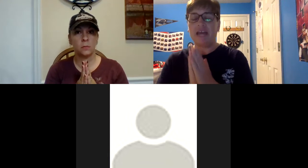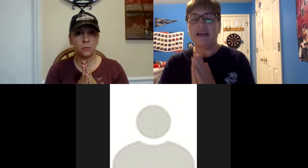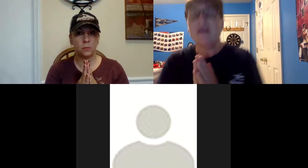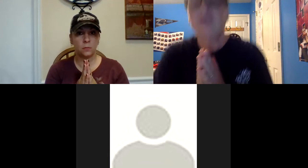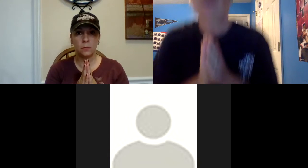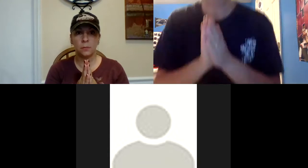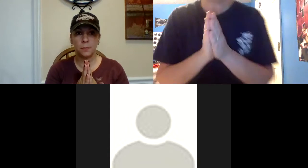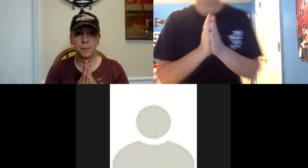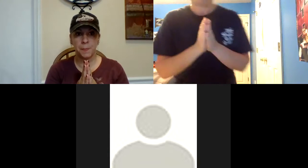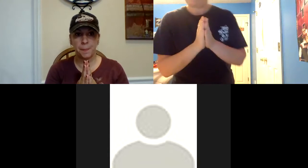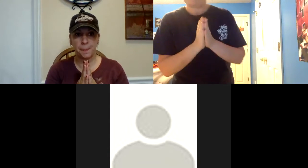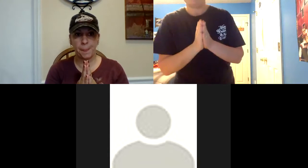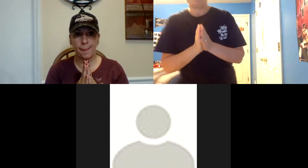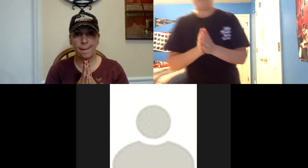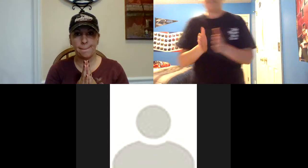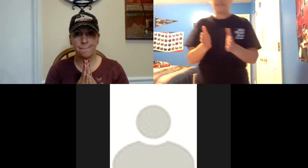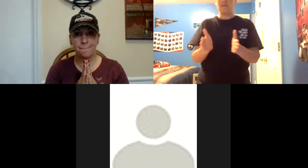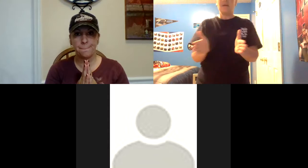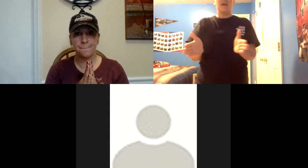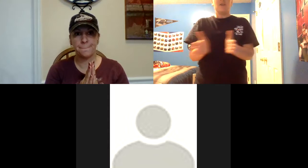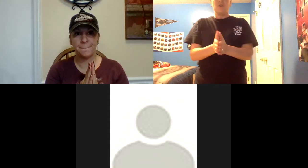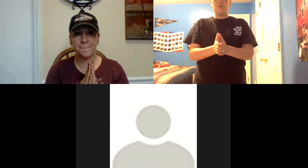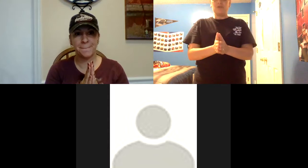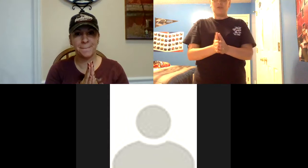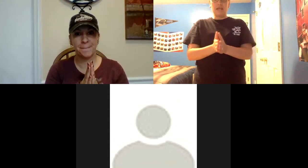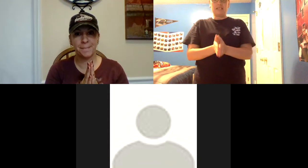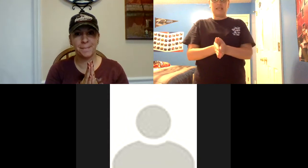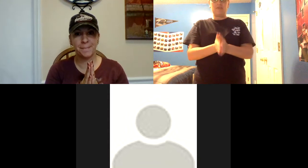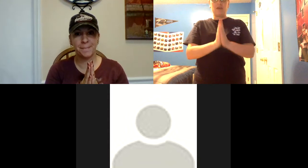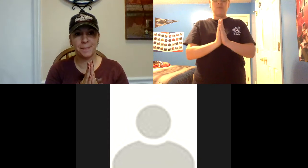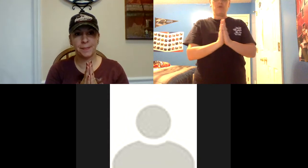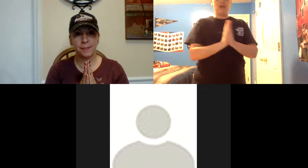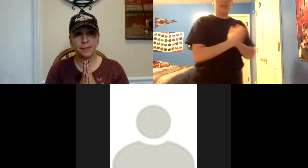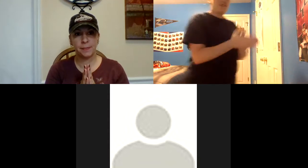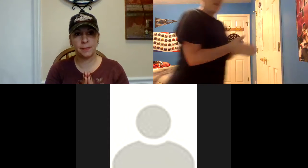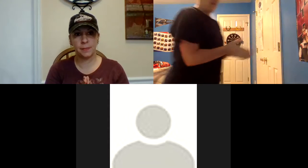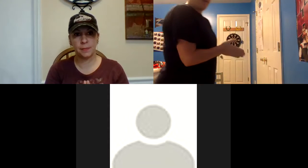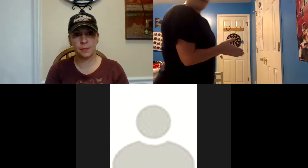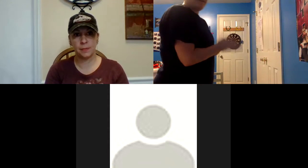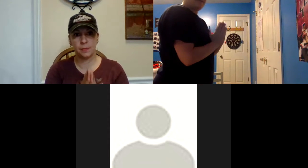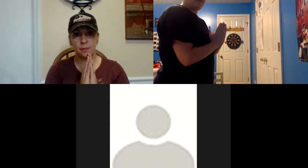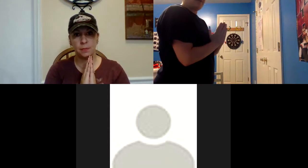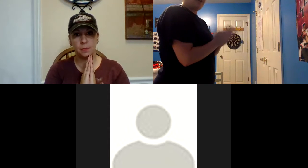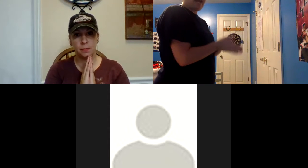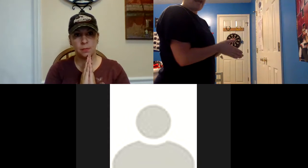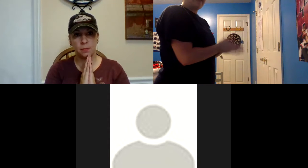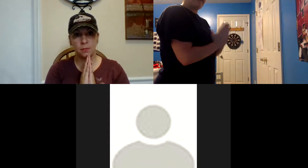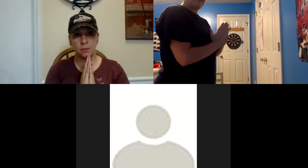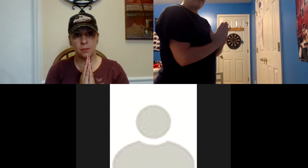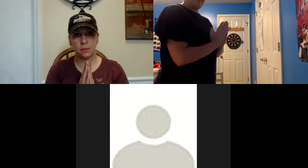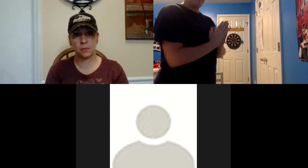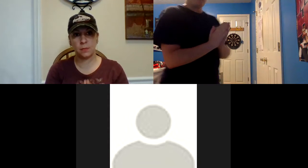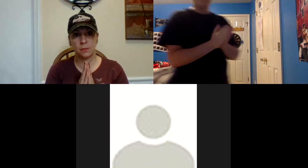of that. So with ask, I need to just stay standing up. You put your hands together and pull your hands forward. You're going to